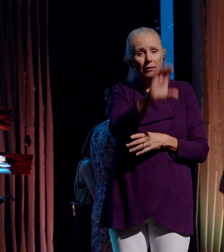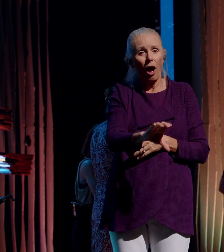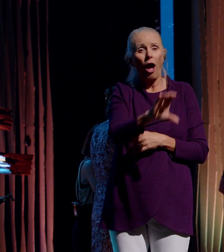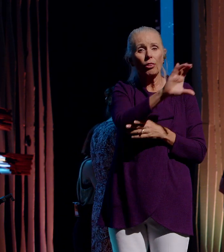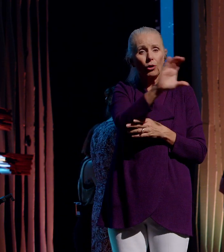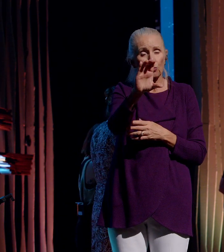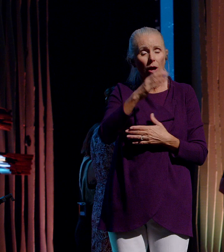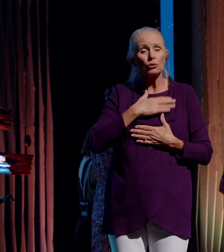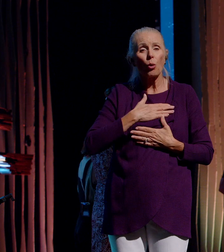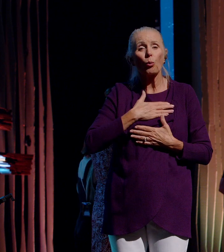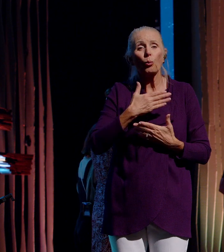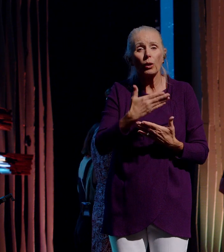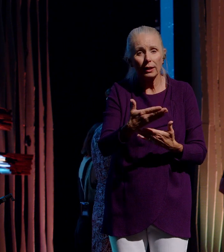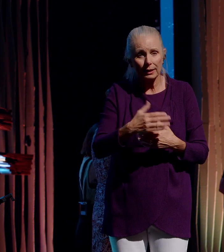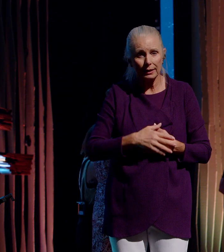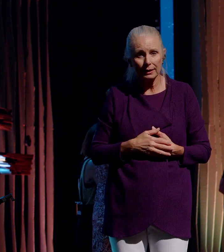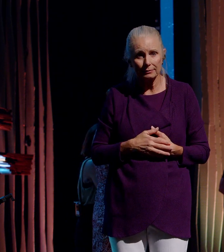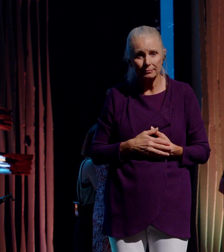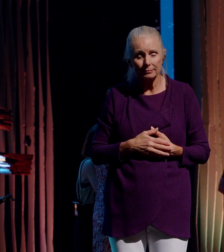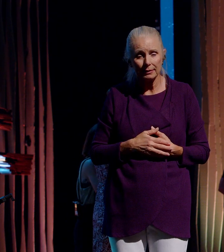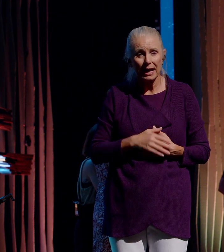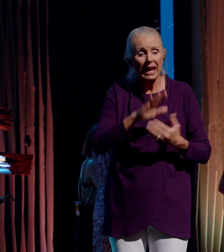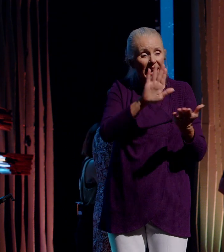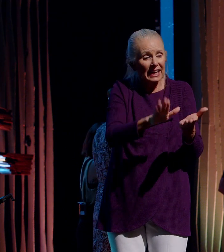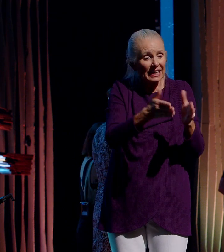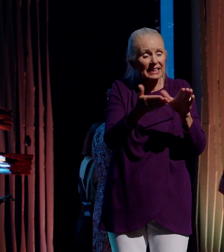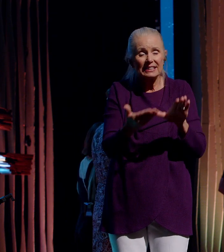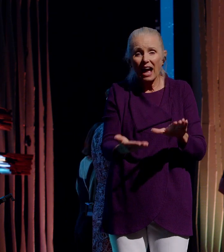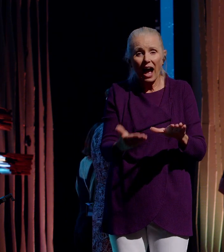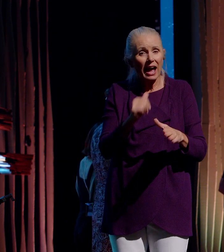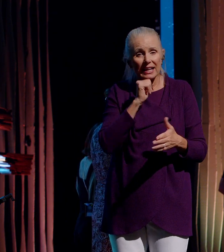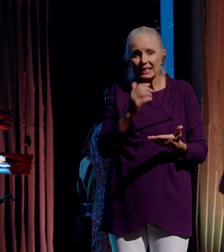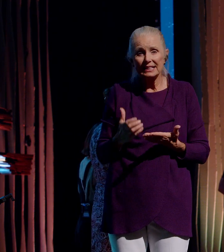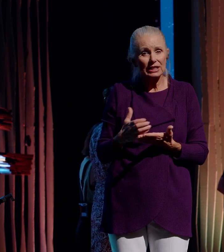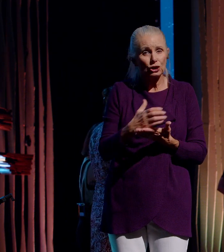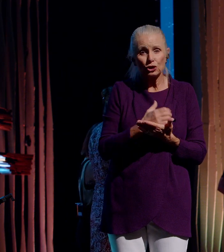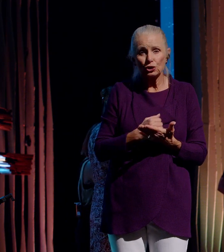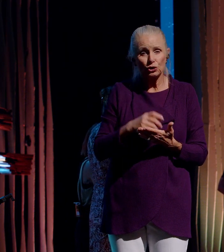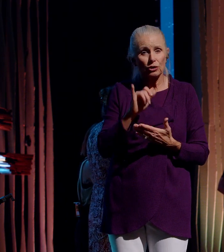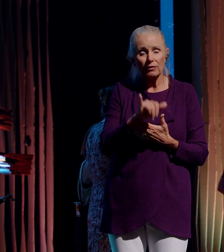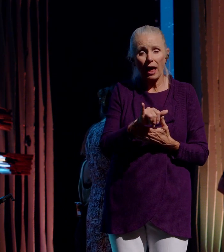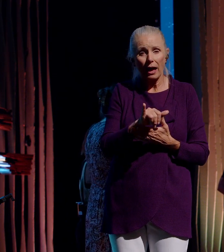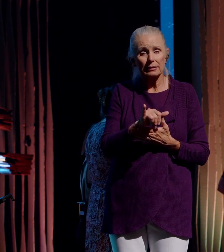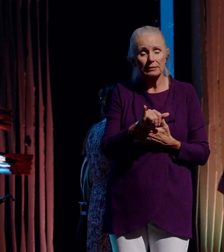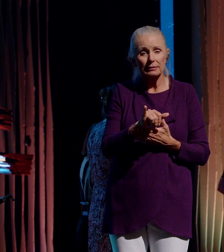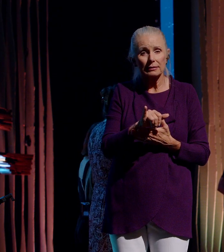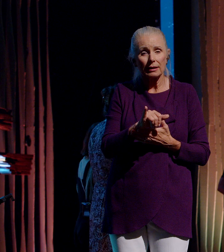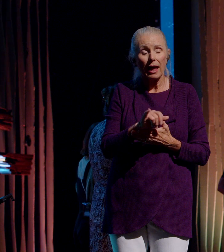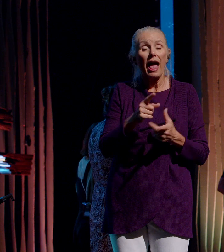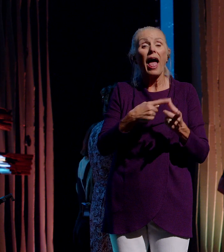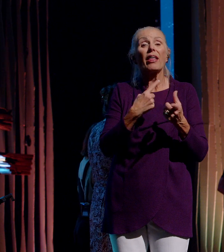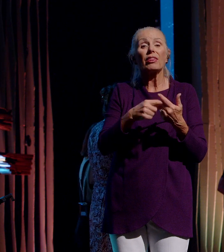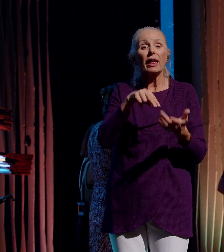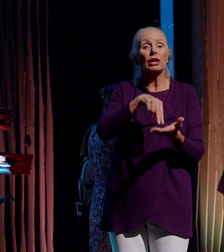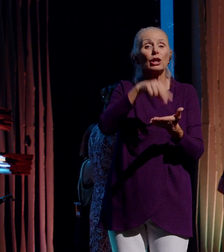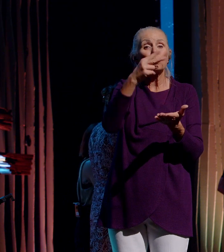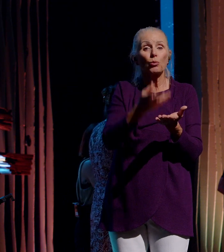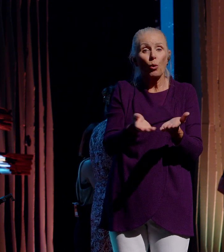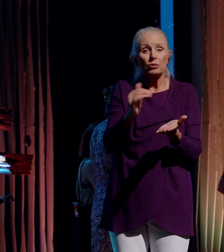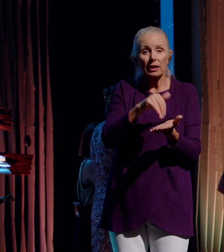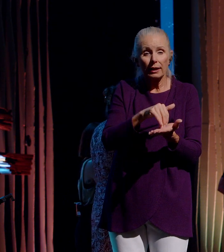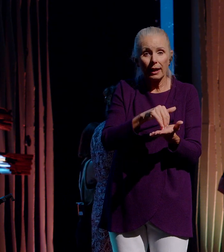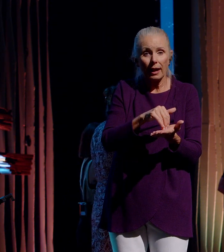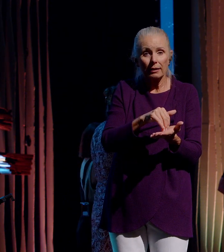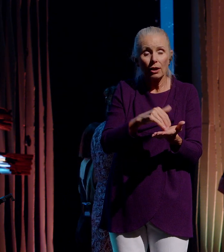died a death that he didn't deserve. And he made a payment that we ourselves couldn't make, and then he rose again 3 days later. So, Lord, we too